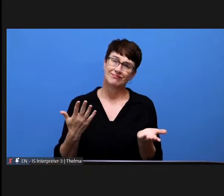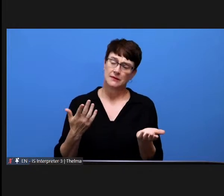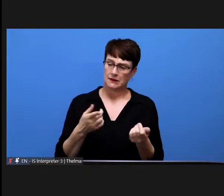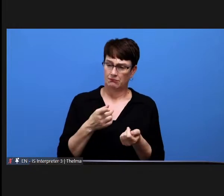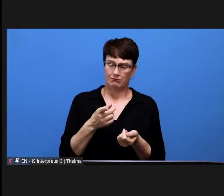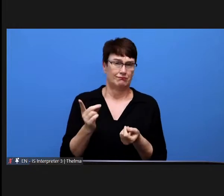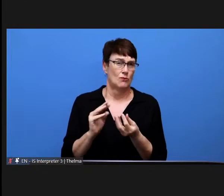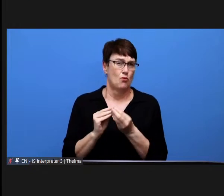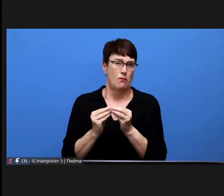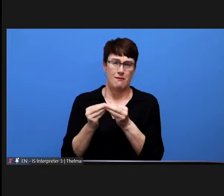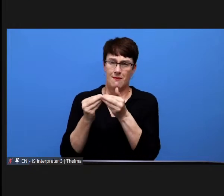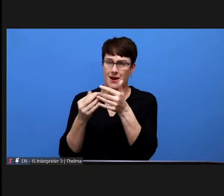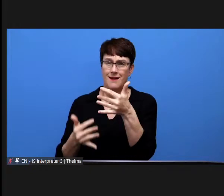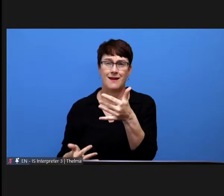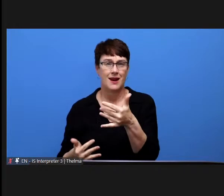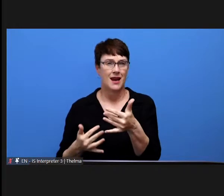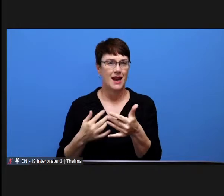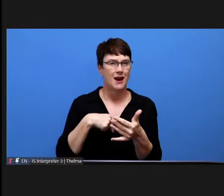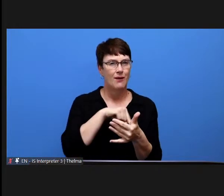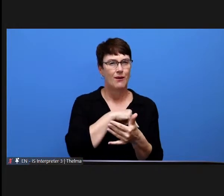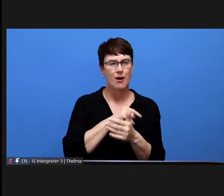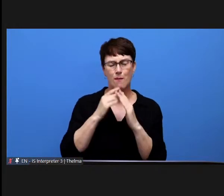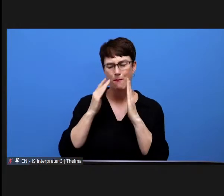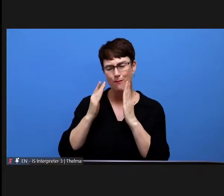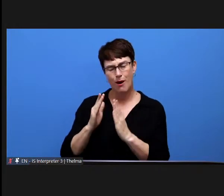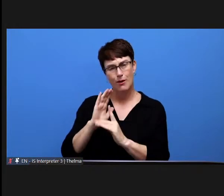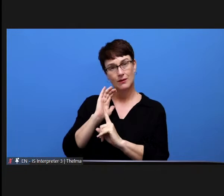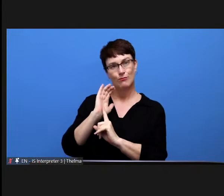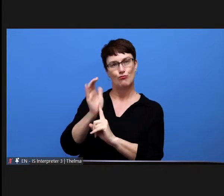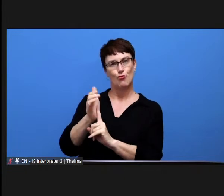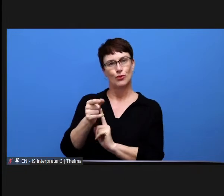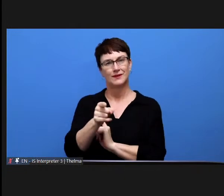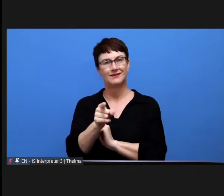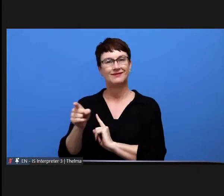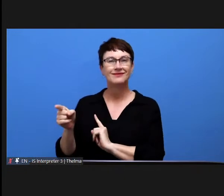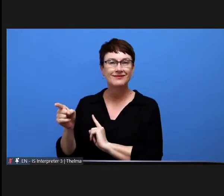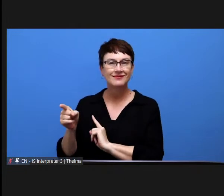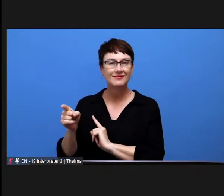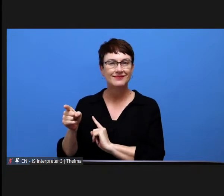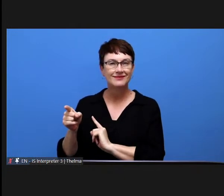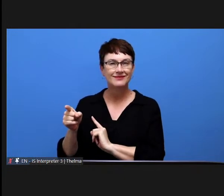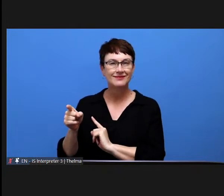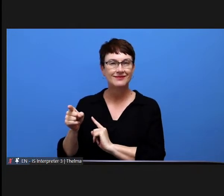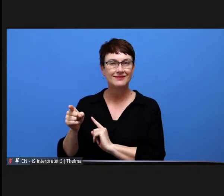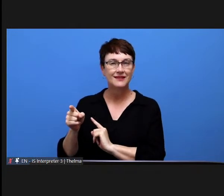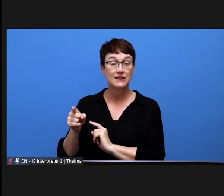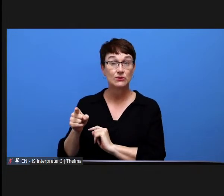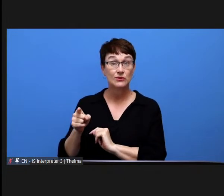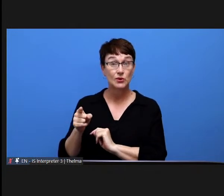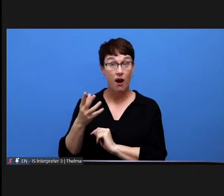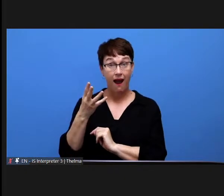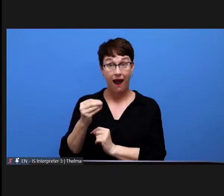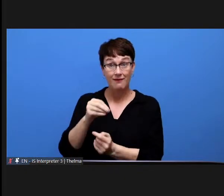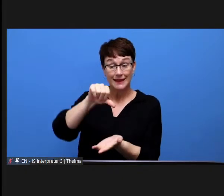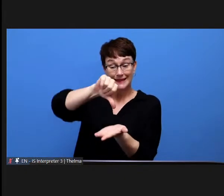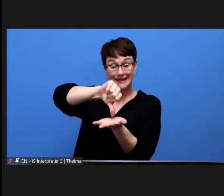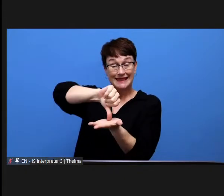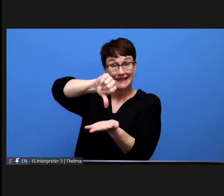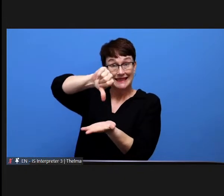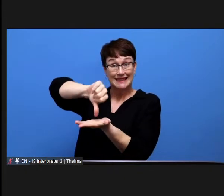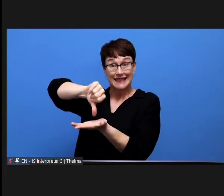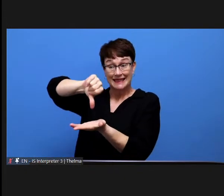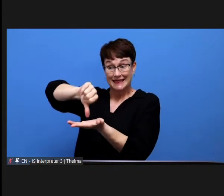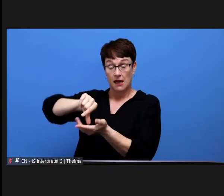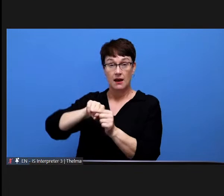the status, or we need to have strong leverage of the Making Cities Resilience 2030 actions